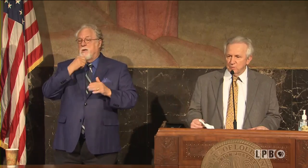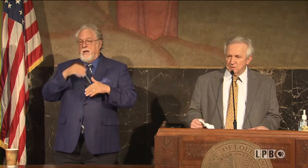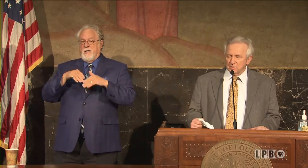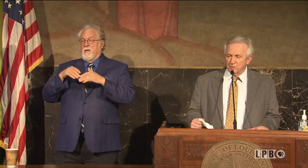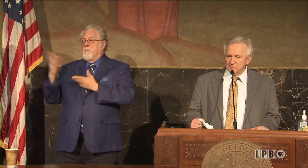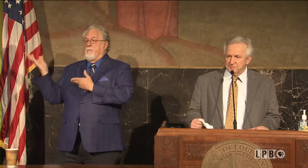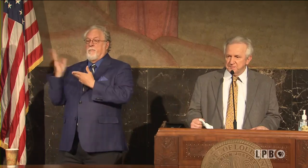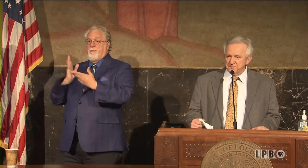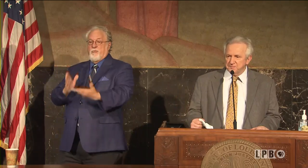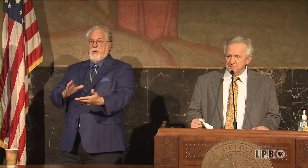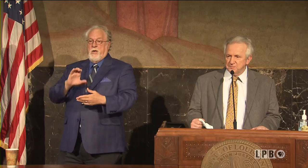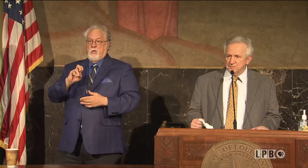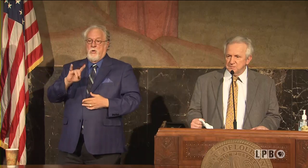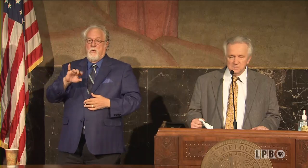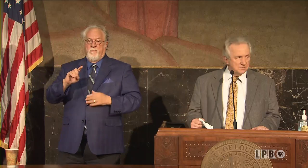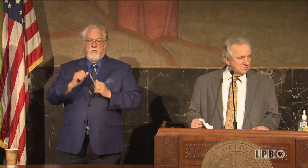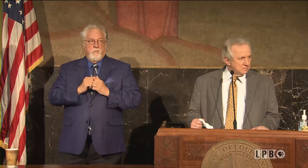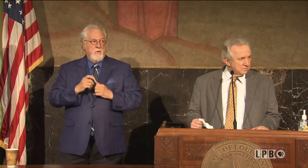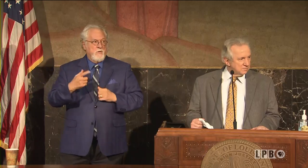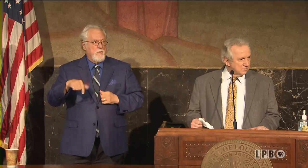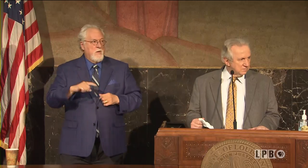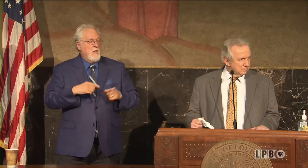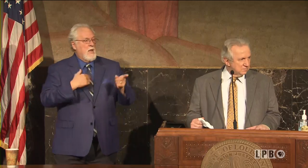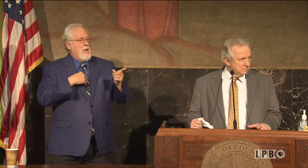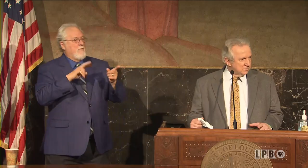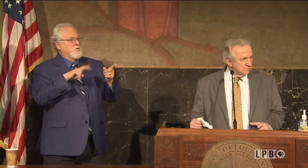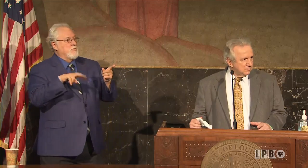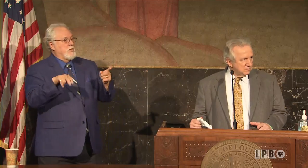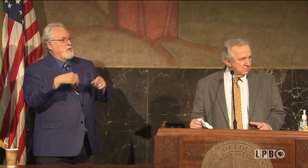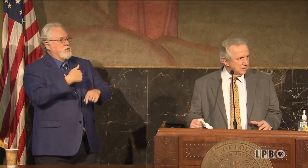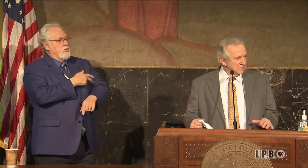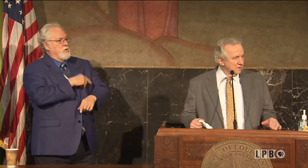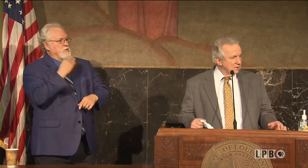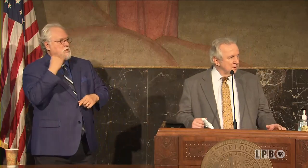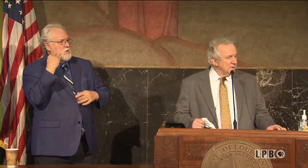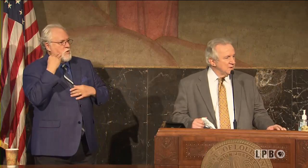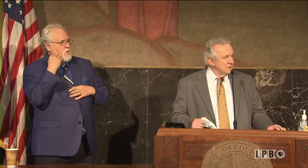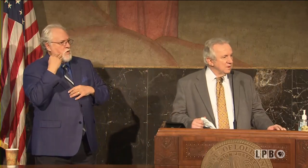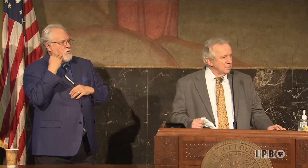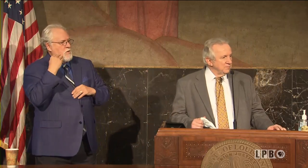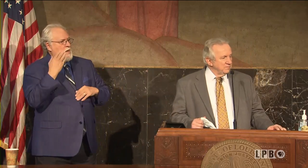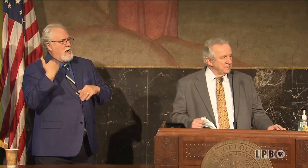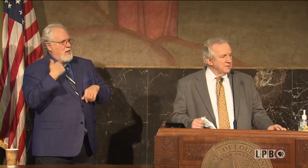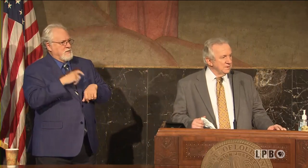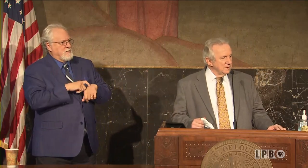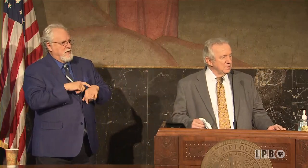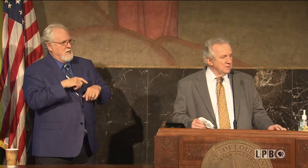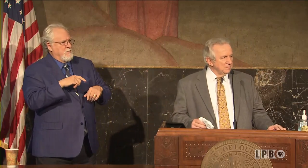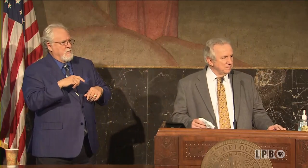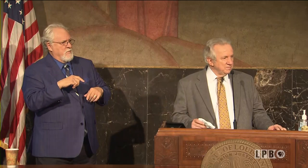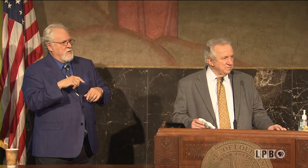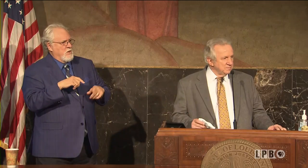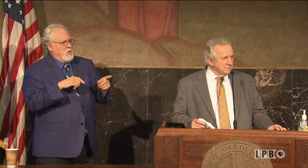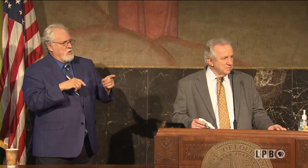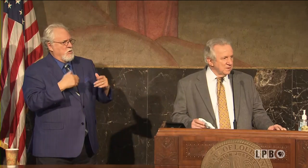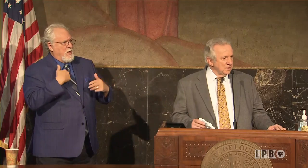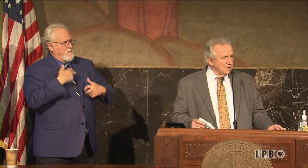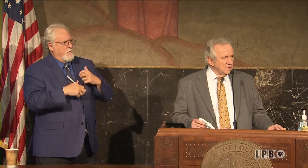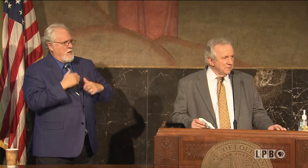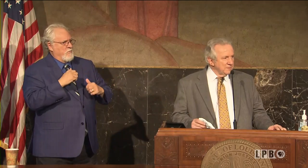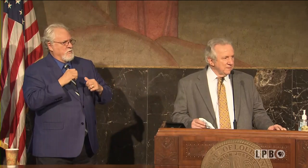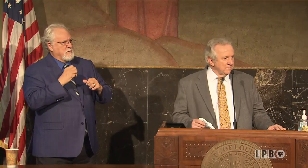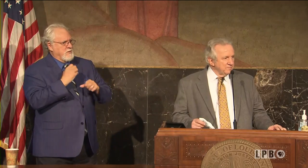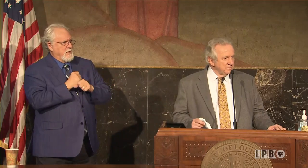home with COVID. There were at least 22 nursing homes, I think, was the last number I got that y'all are having trouble